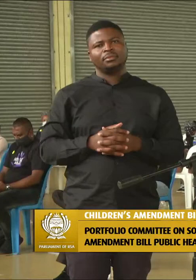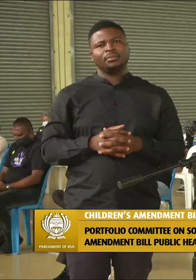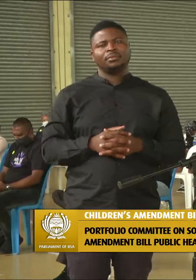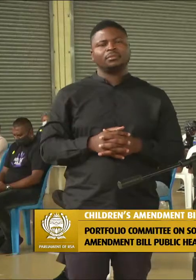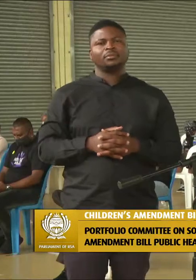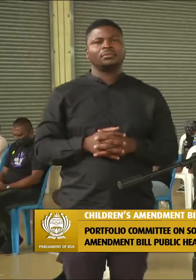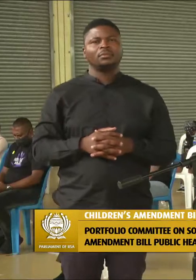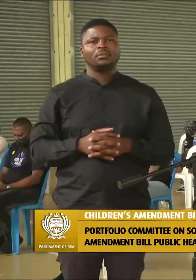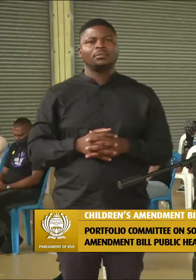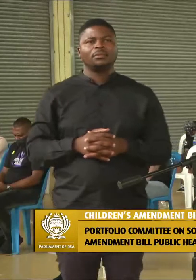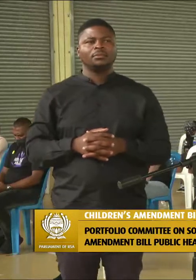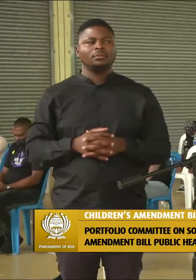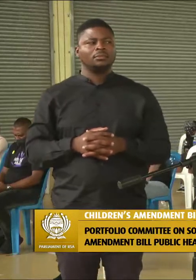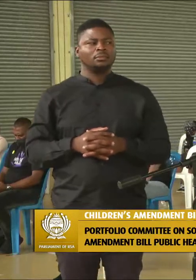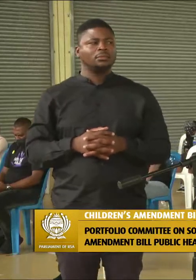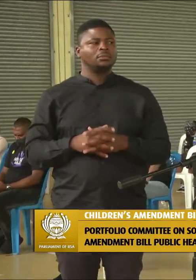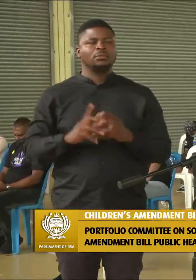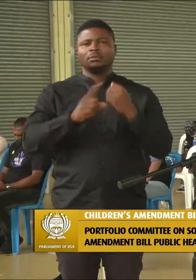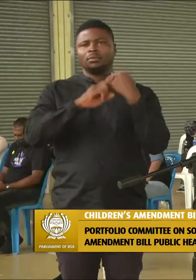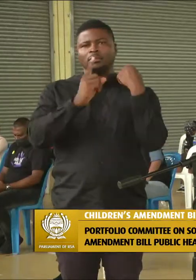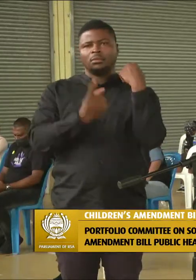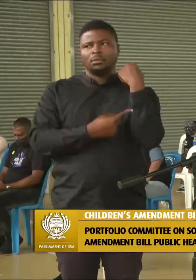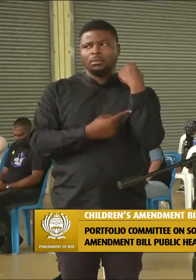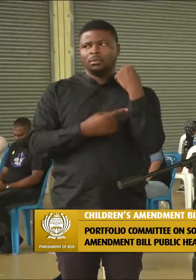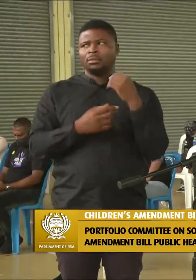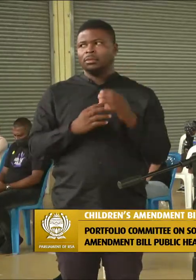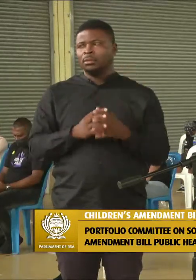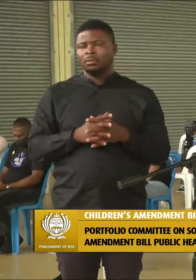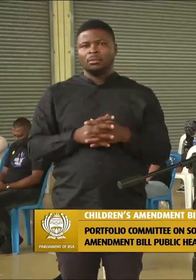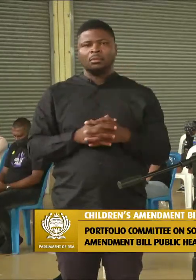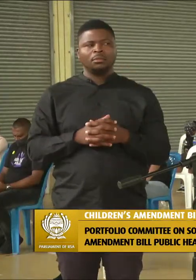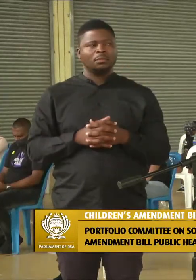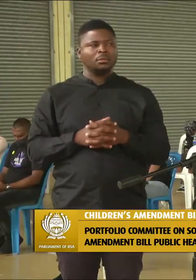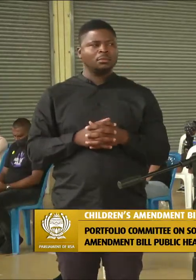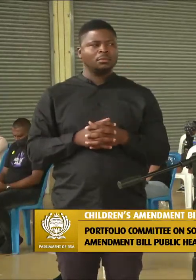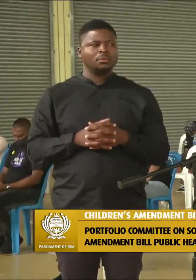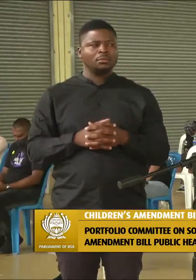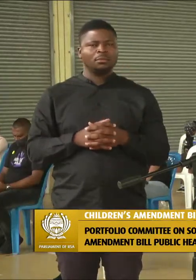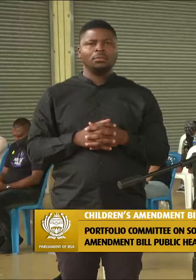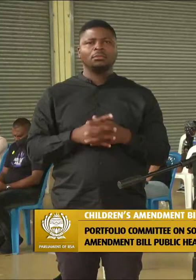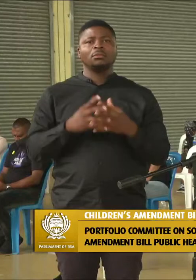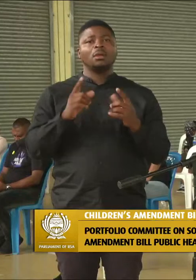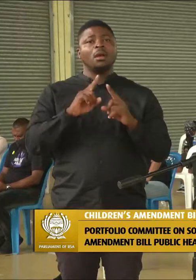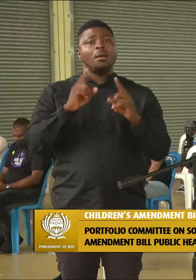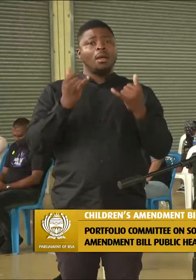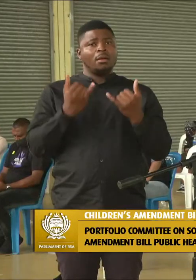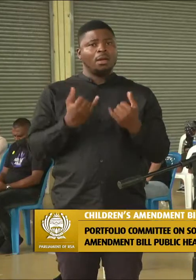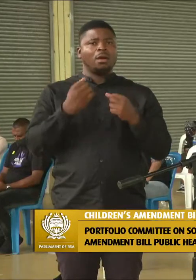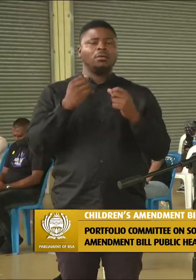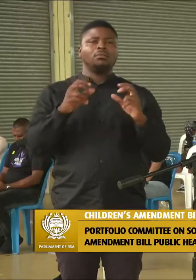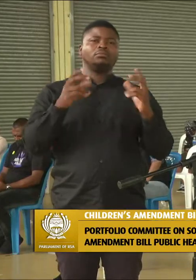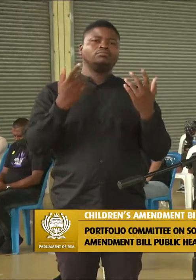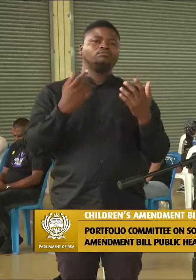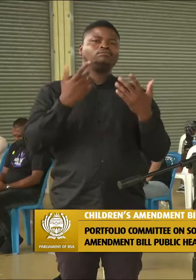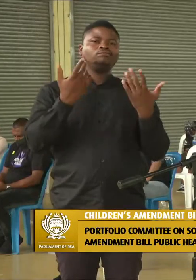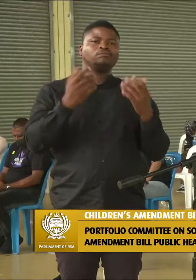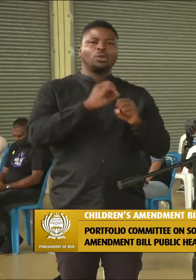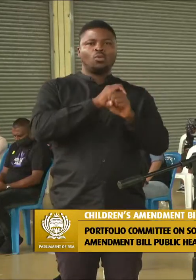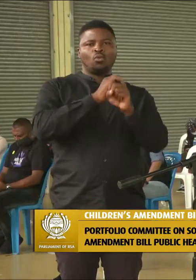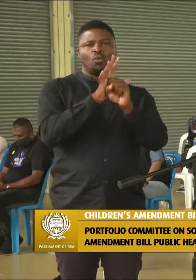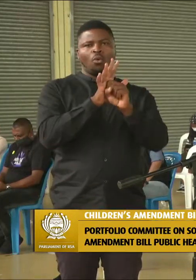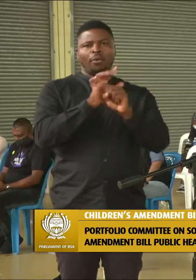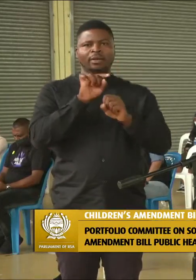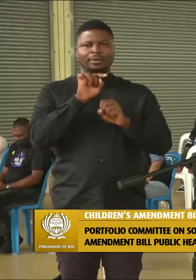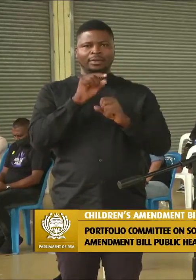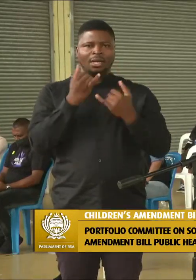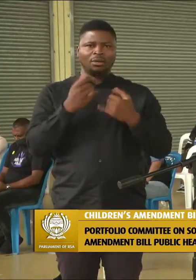Act. Okay, okugcina ke. Lastly, siphile esikhathini esima seCovid. We are living in turbulent times